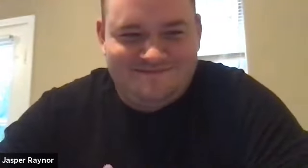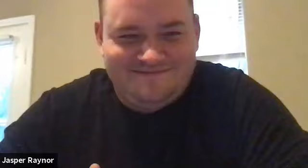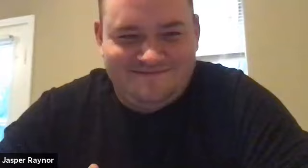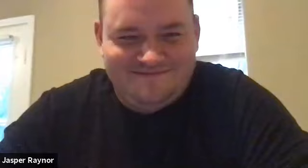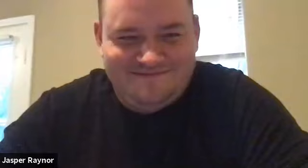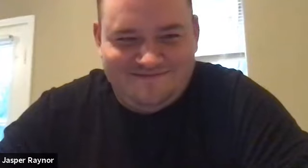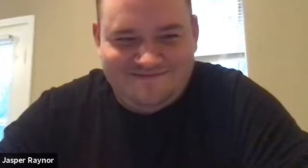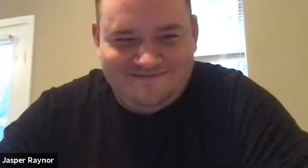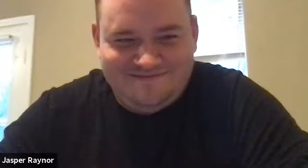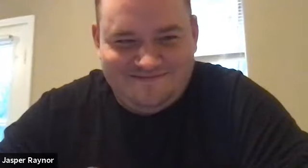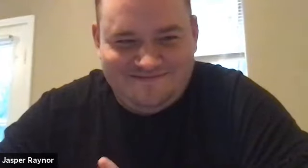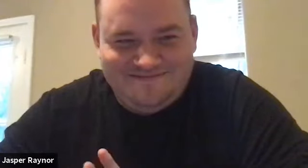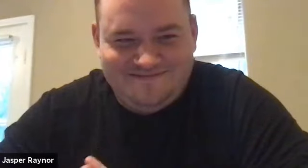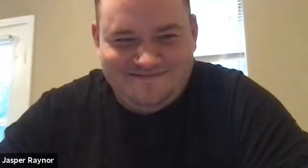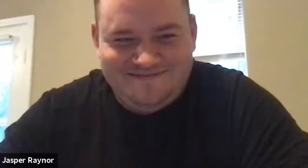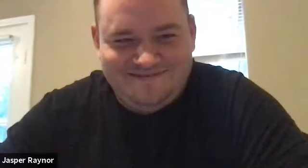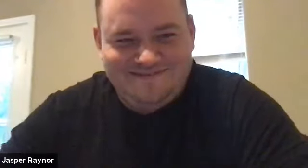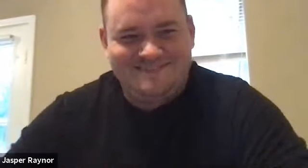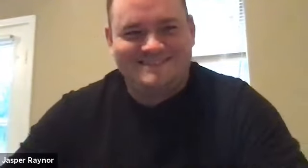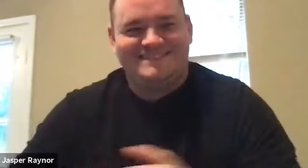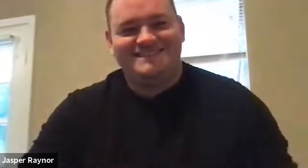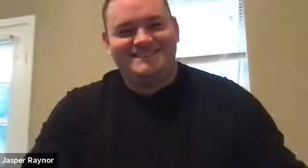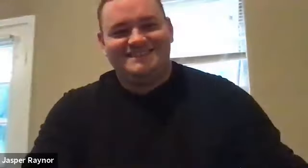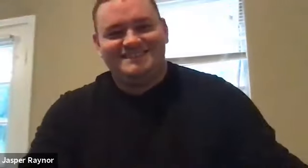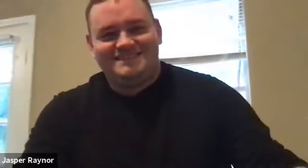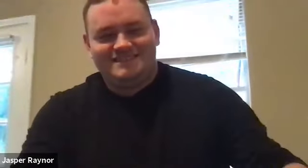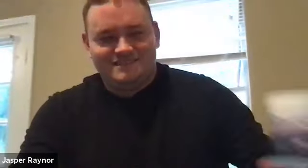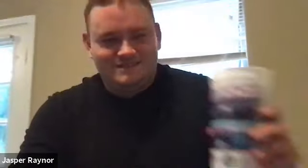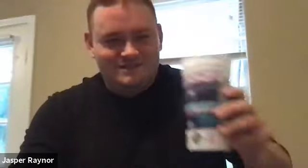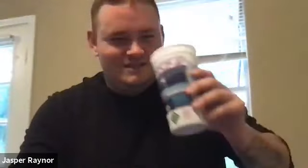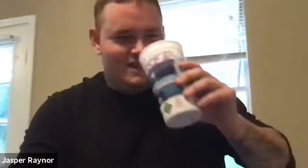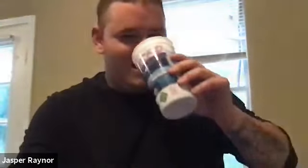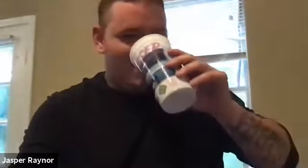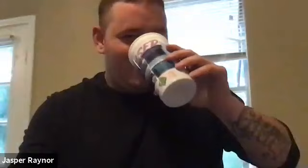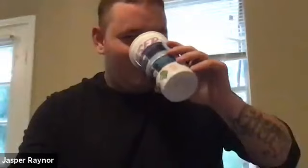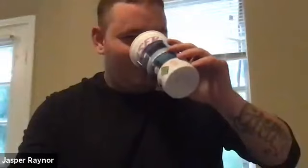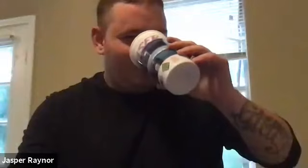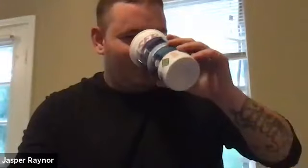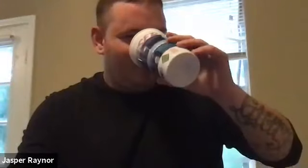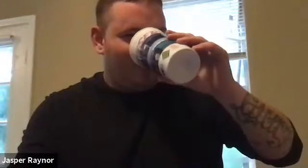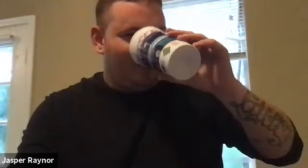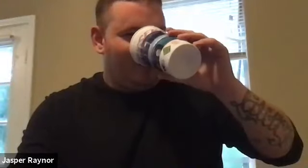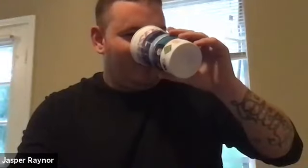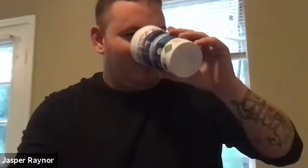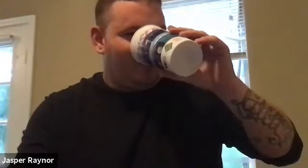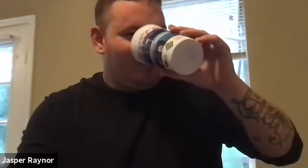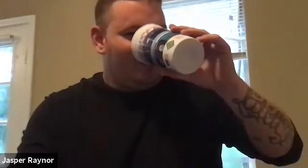I'm cheating a little bit, so because my memory is not very sharp. So I've got the chart right